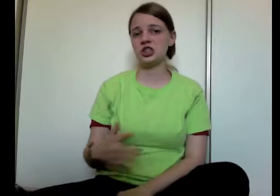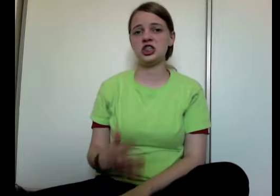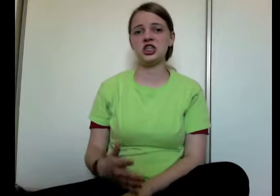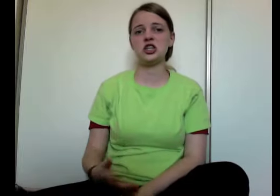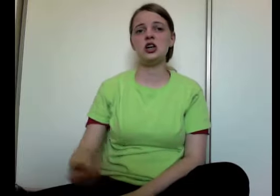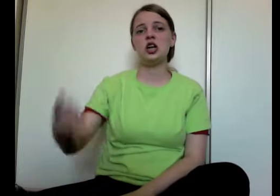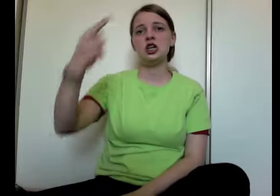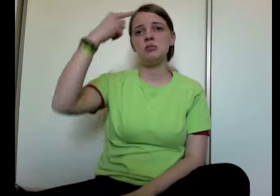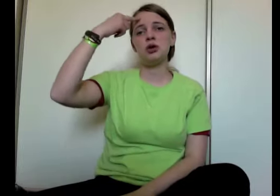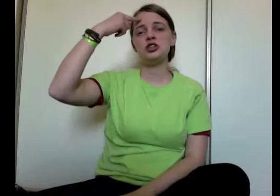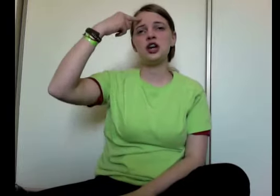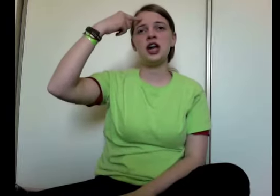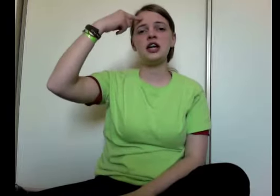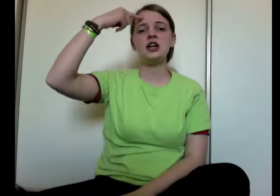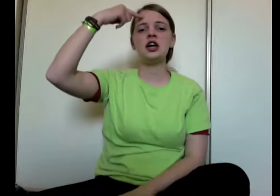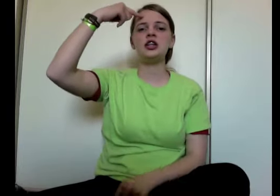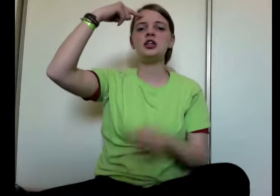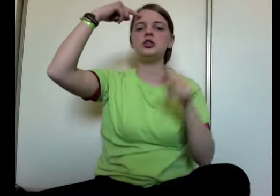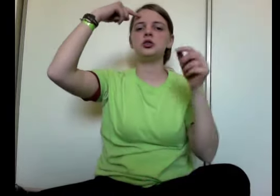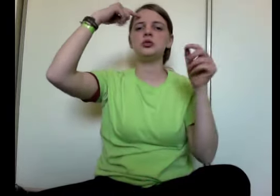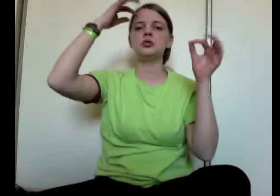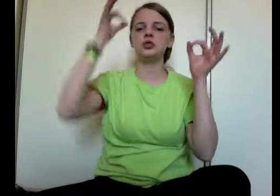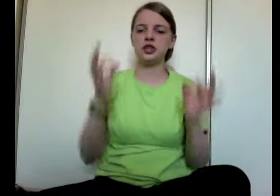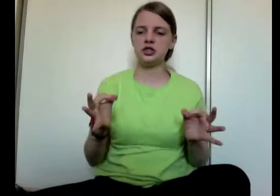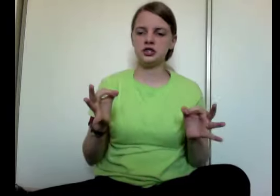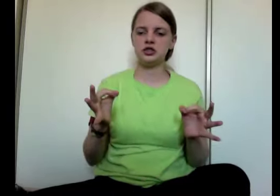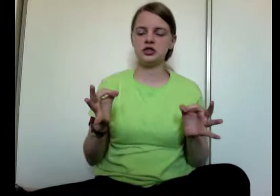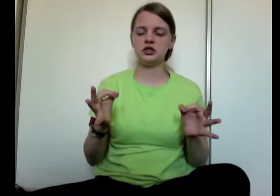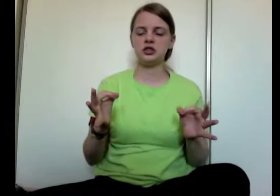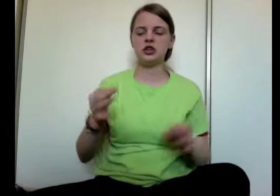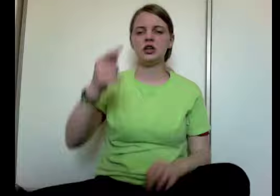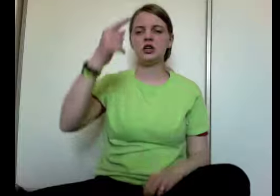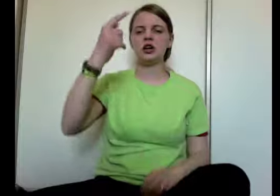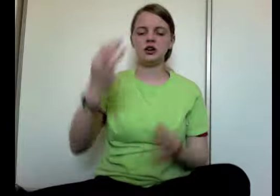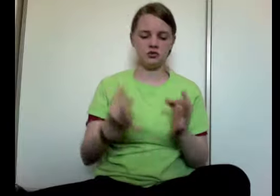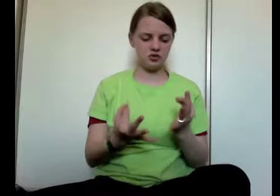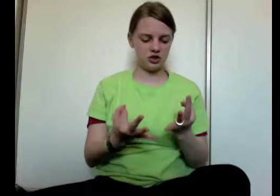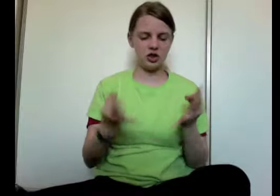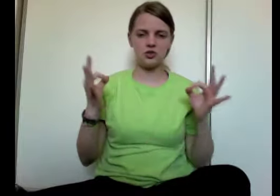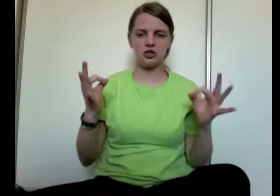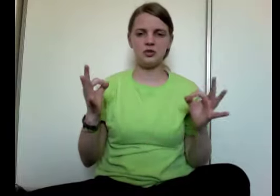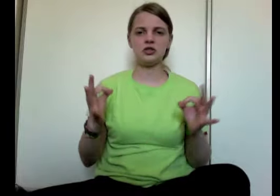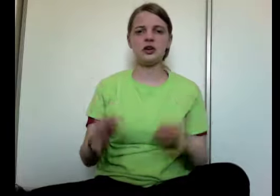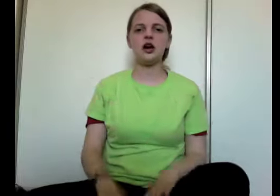decision, you point your head and then you do this. I don't really know what this means.